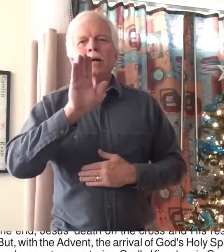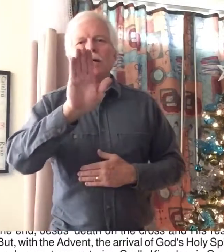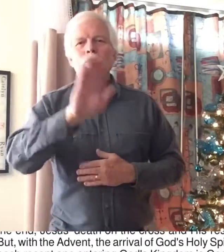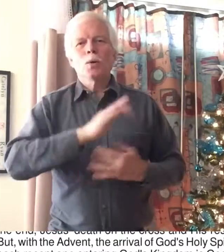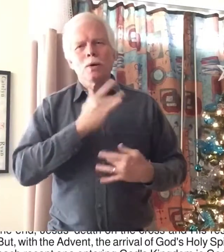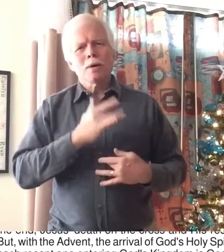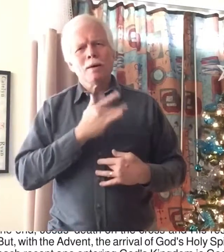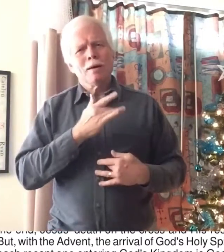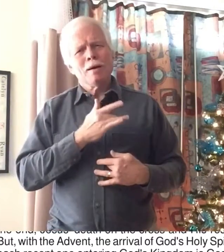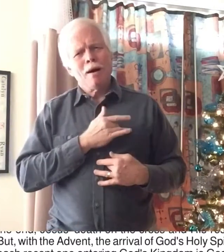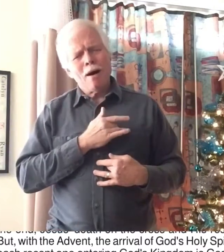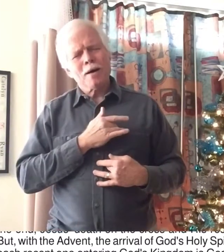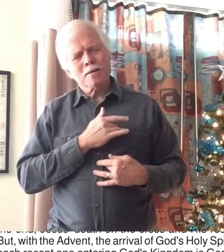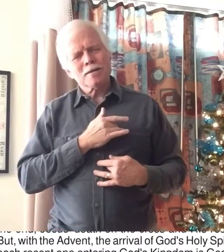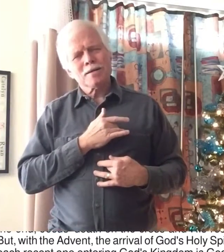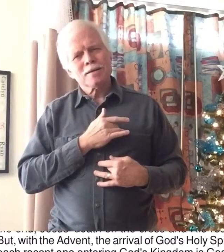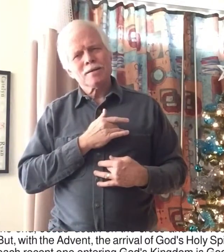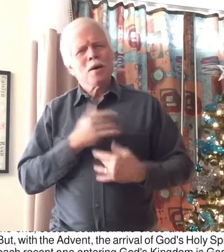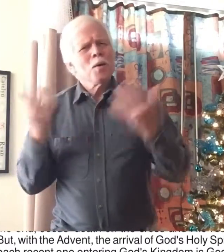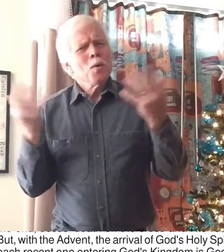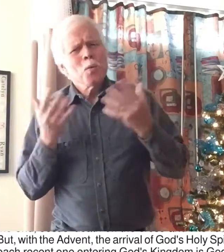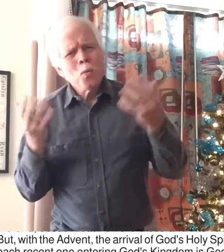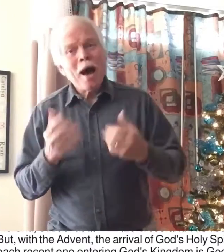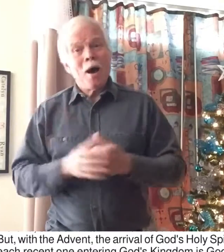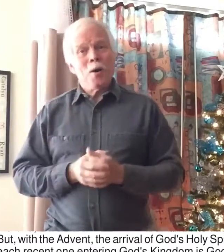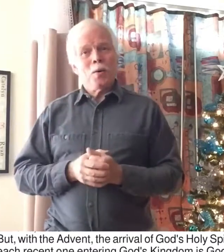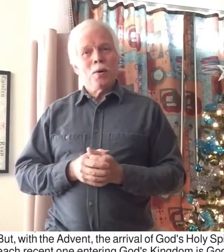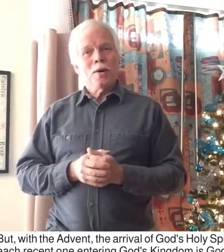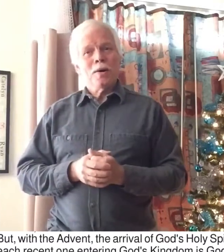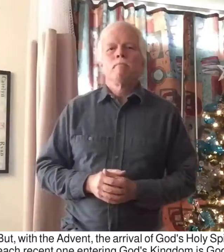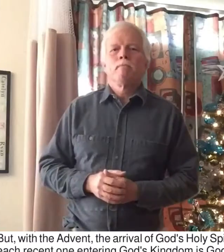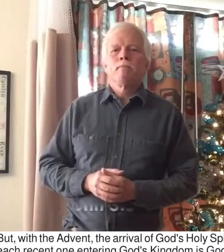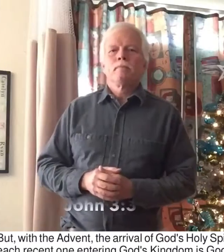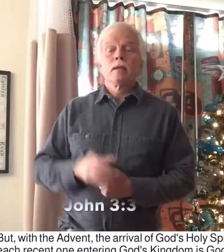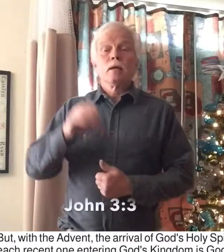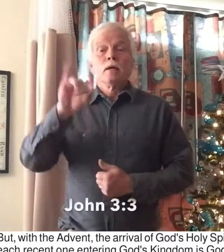Not meaning one person is more important.